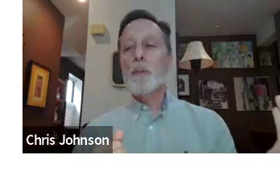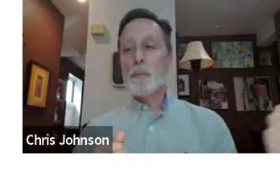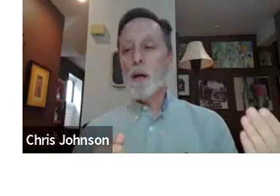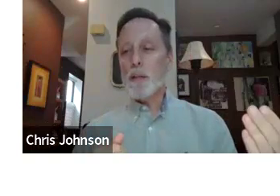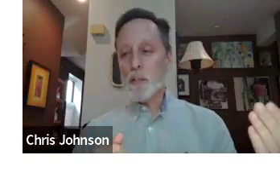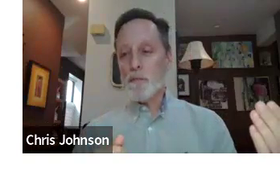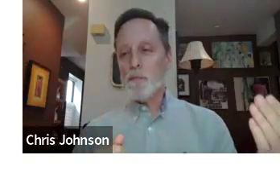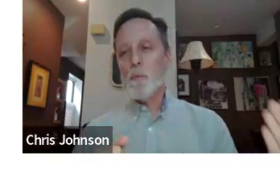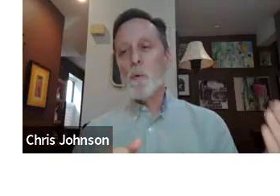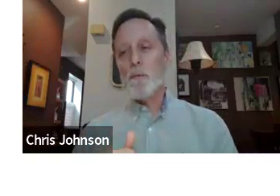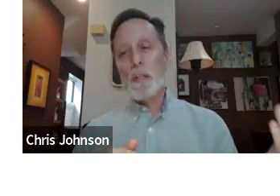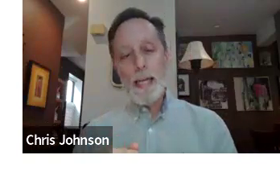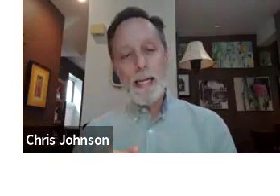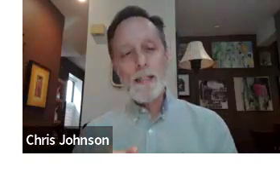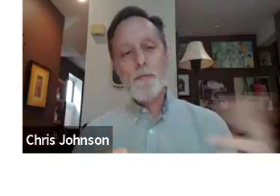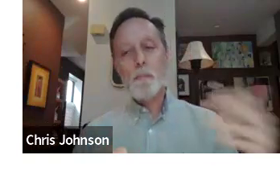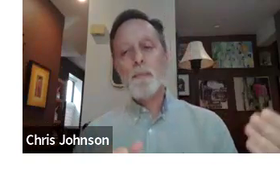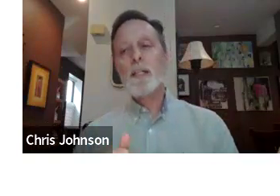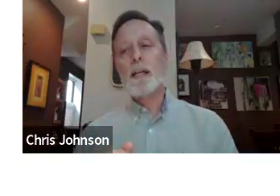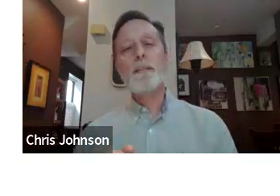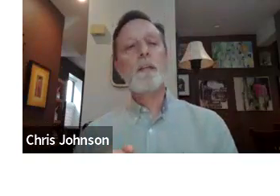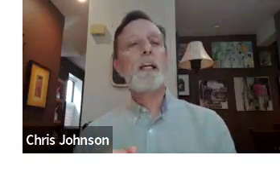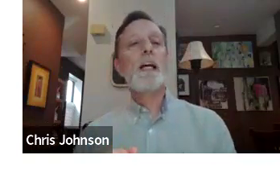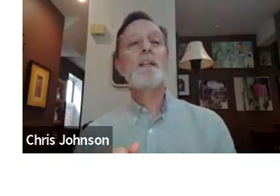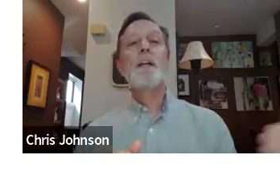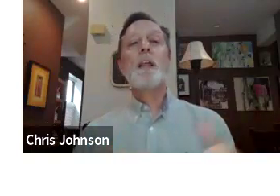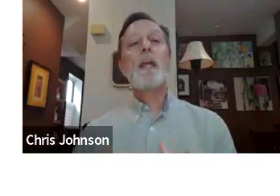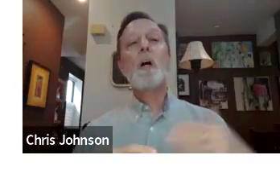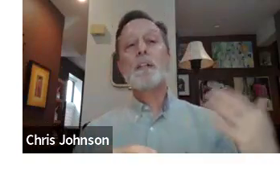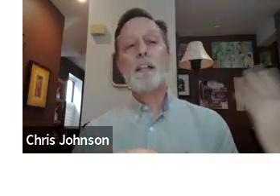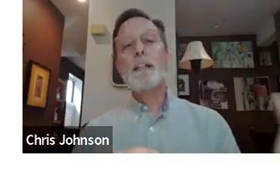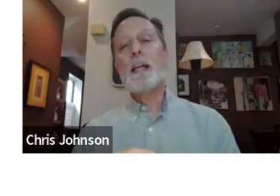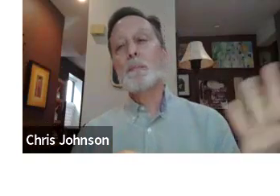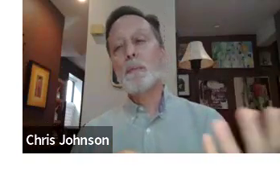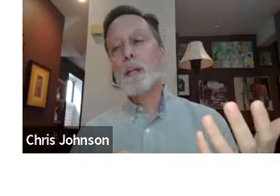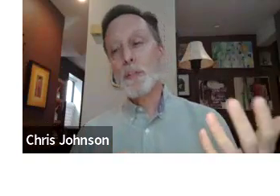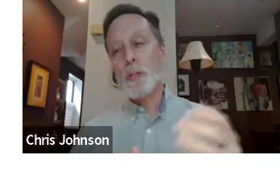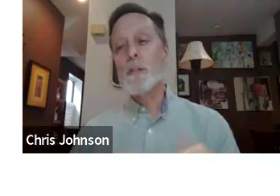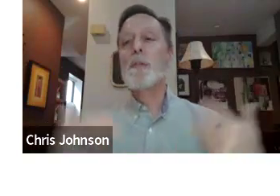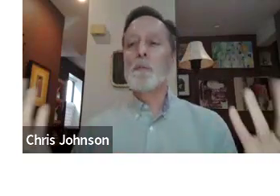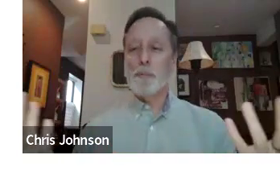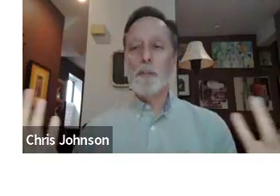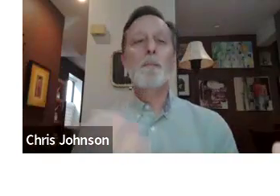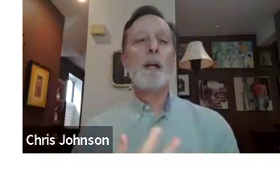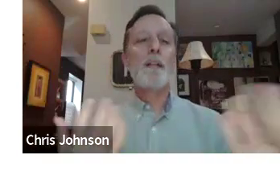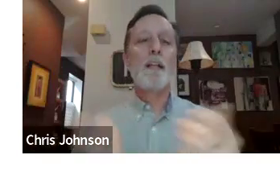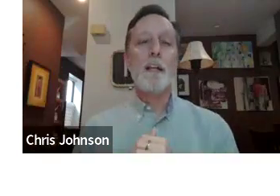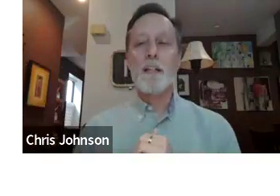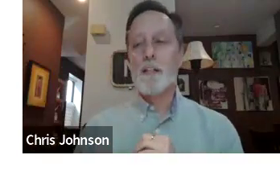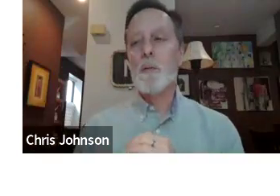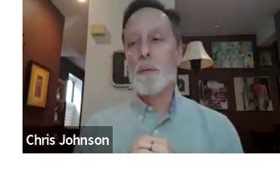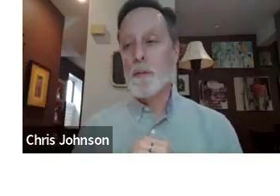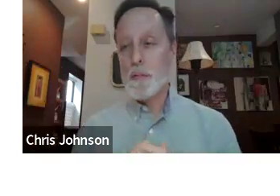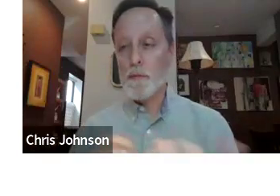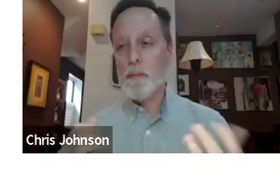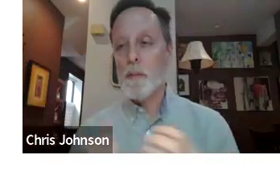and start offering products for land, for things on the land, they called it inland marine insurance. So brilliant branding,